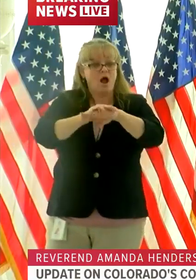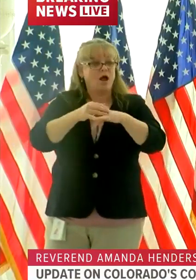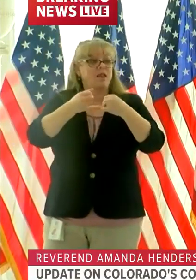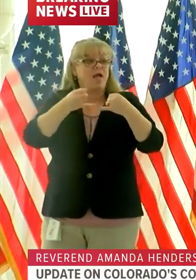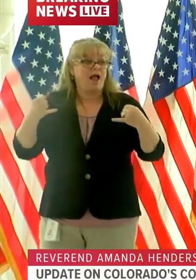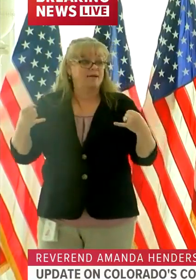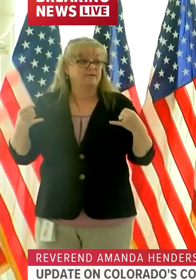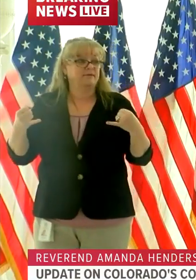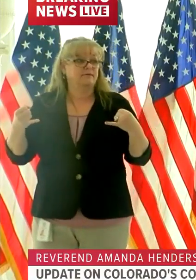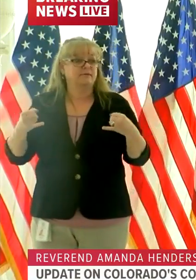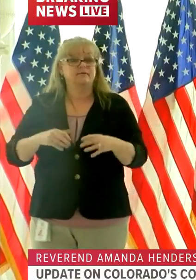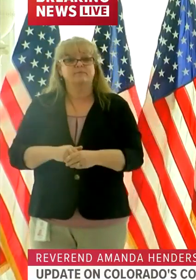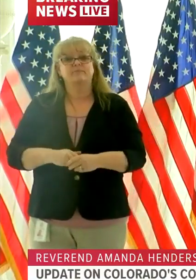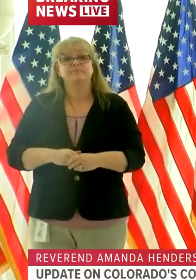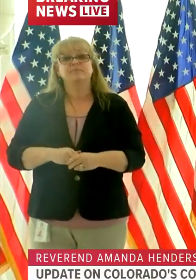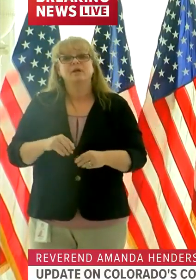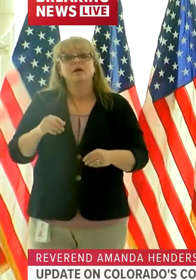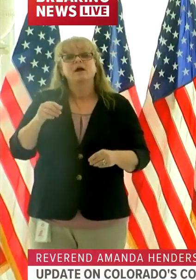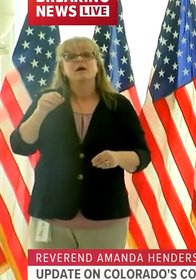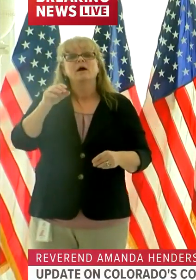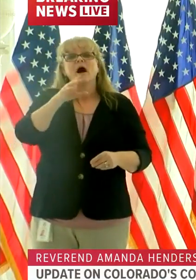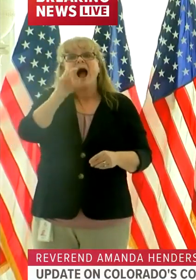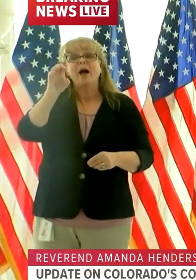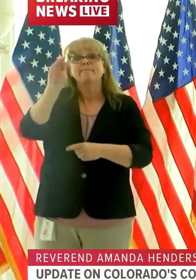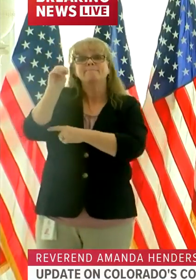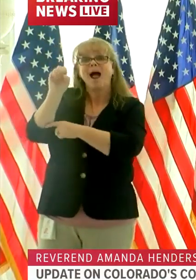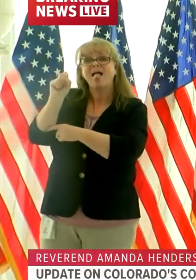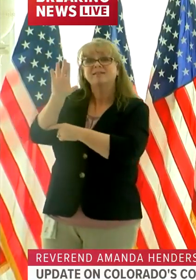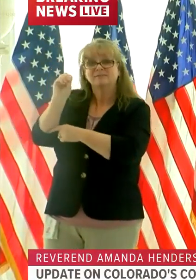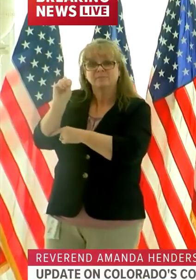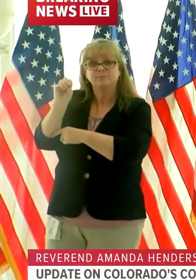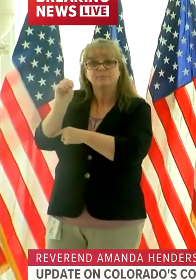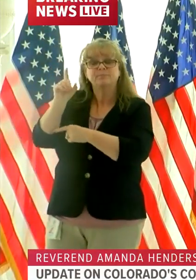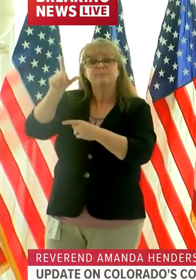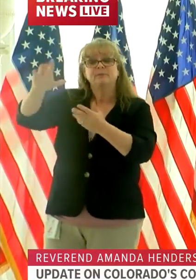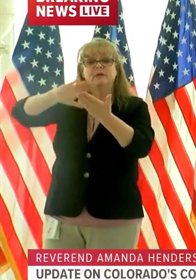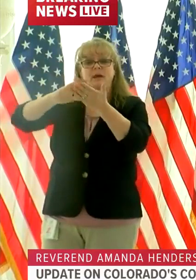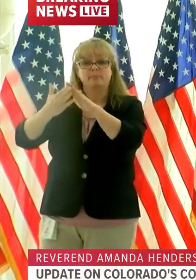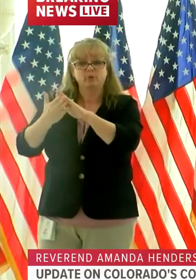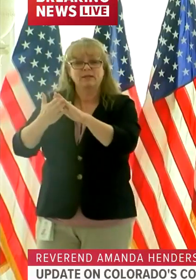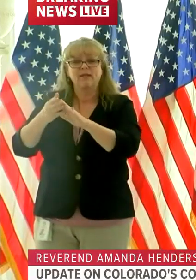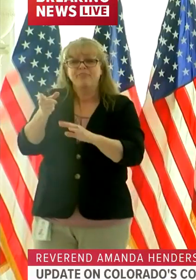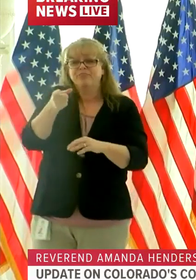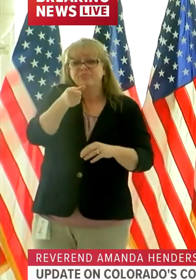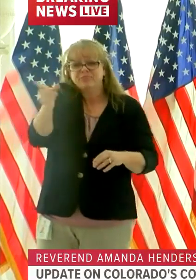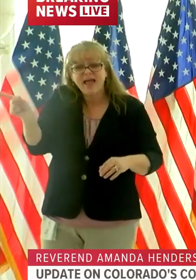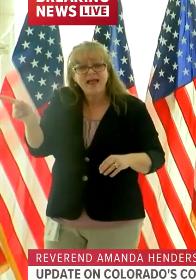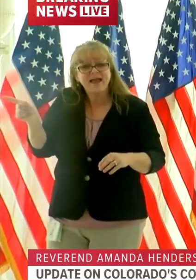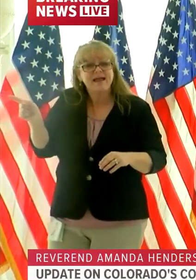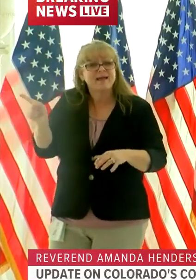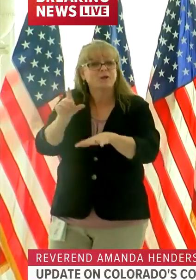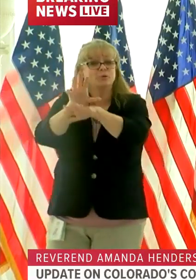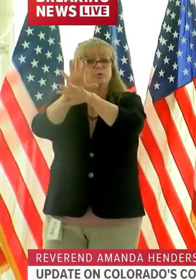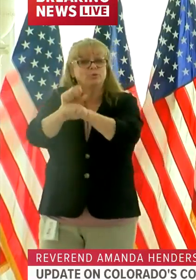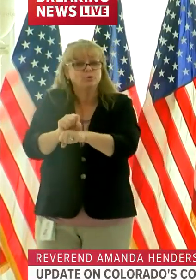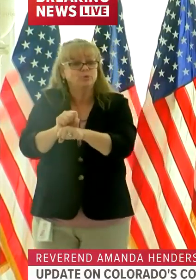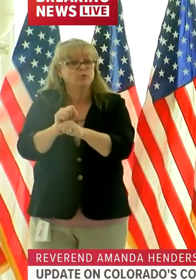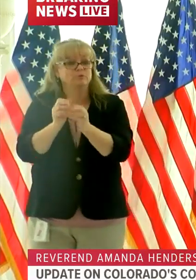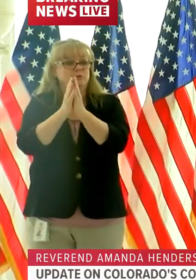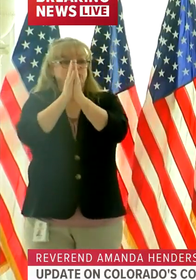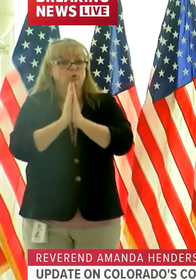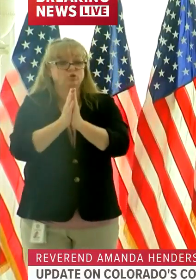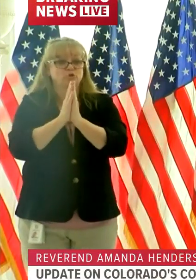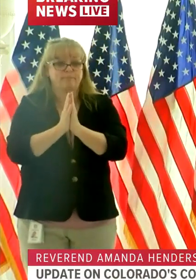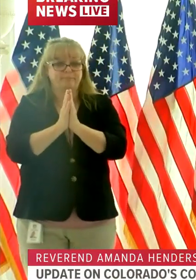in Colorado has been hard at work making plans to be able to practice iftar virtually and to celebrate